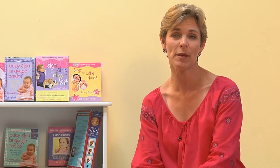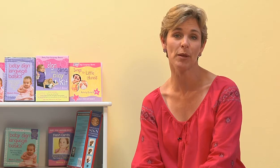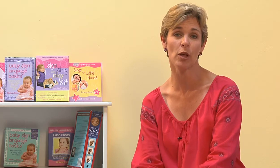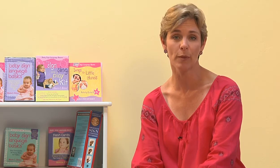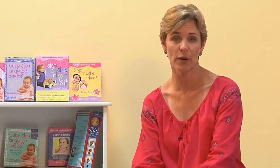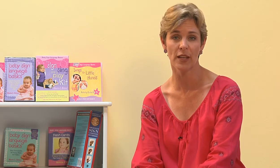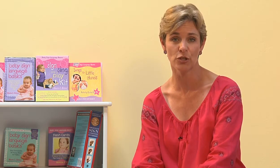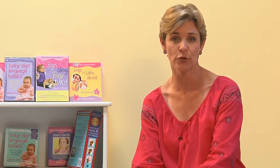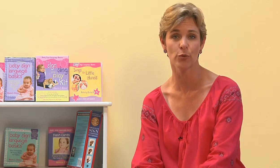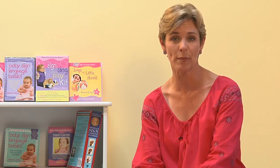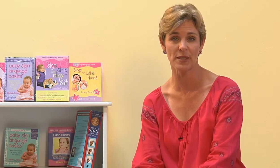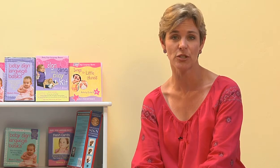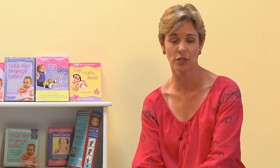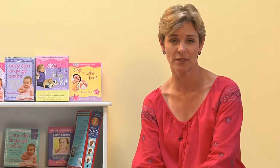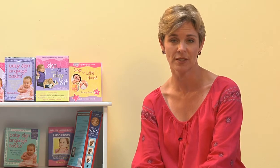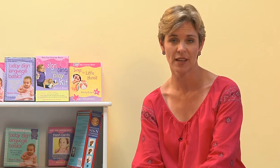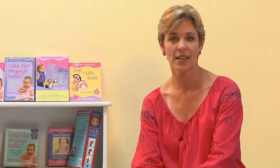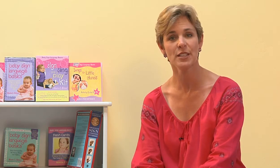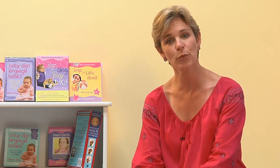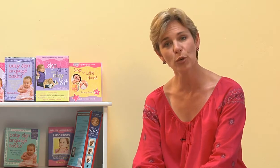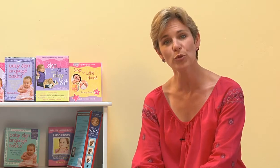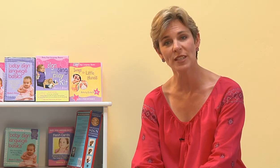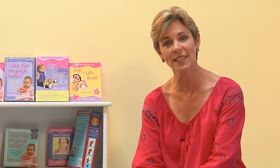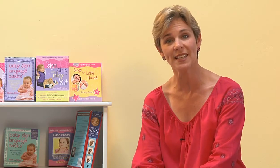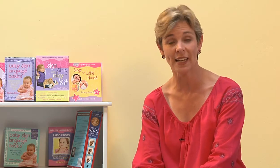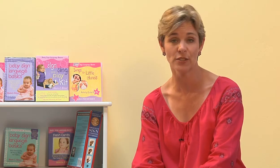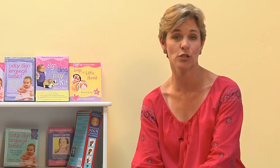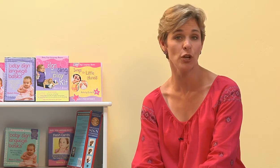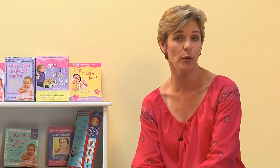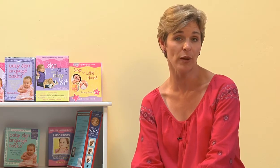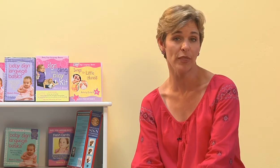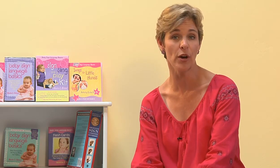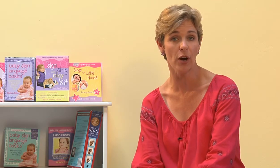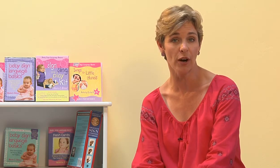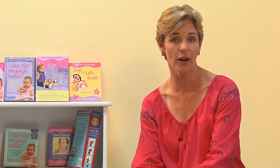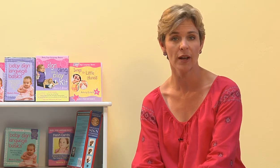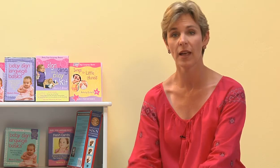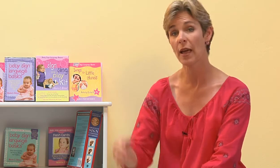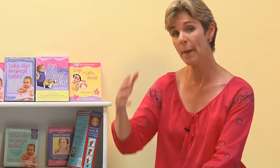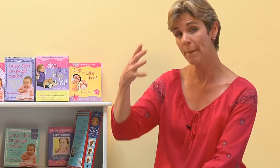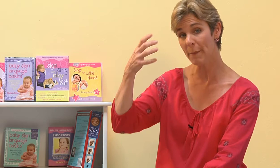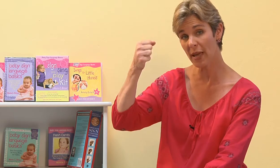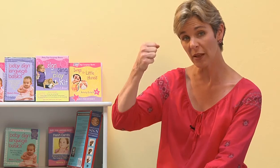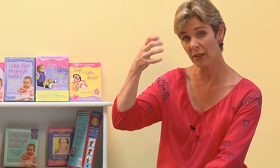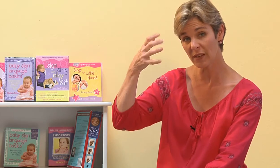build comprehension through repetition. Some good routine signs to start with are milk,